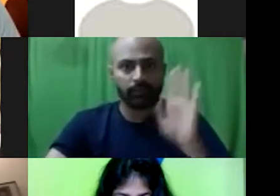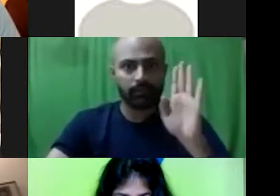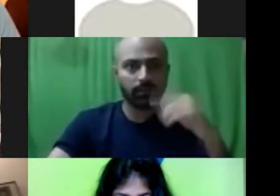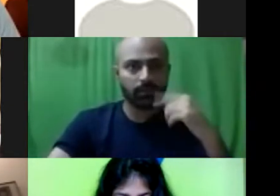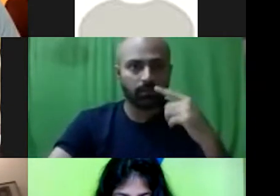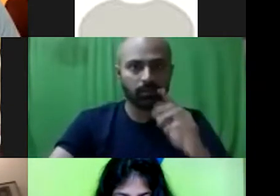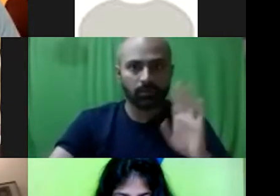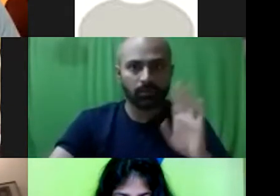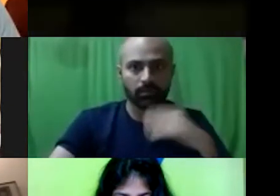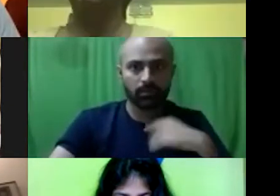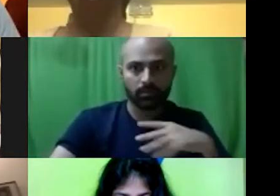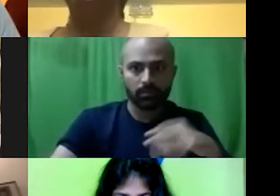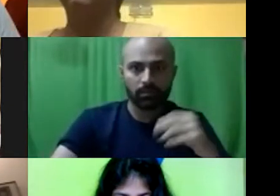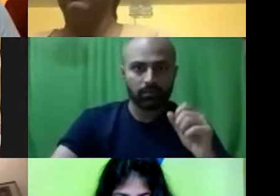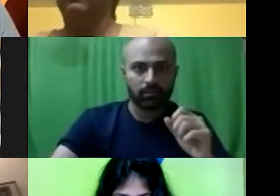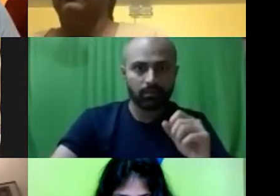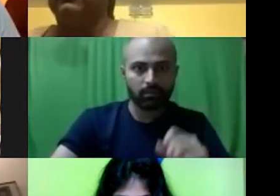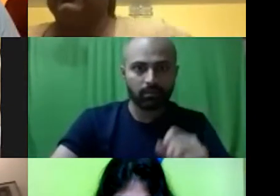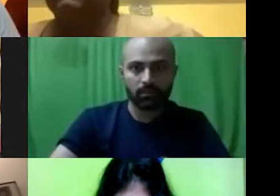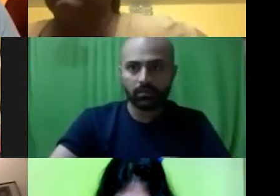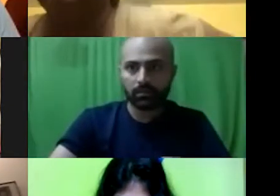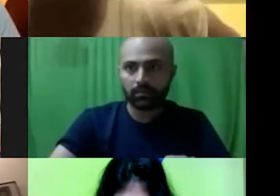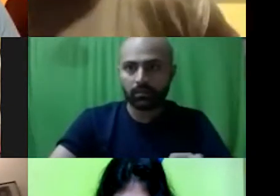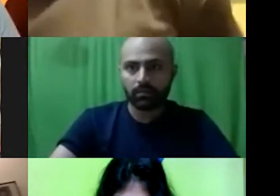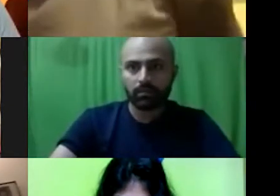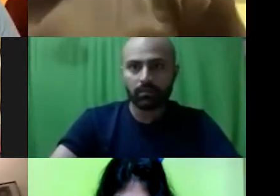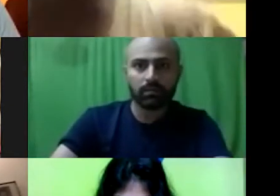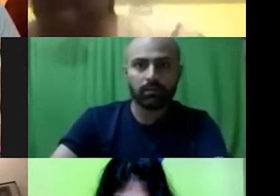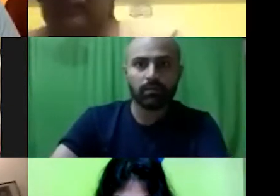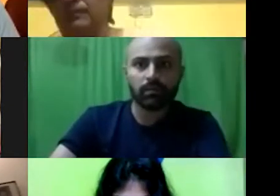Let me know. Go ahead.